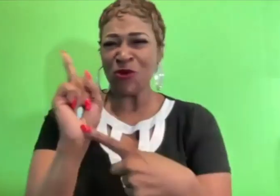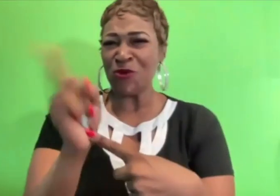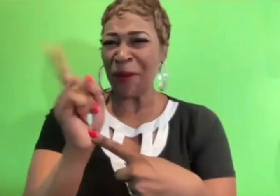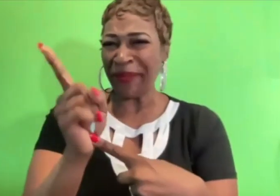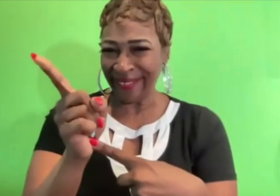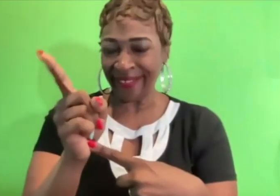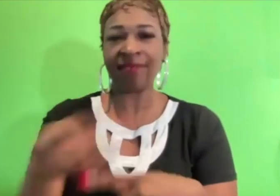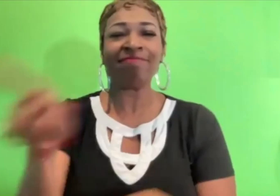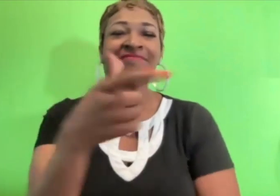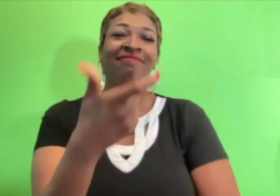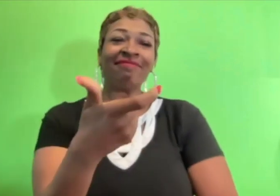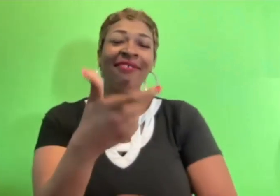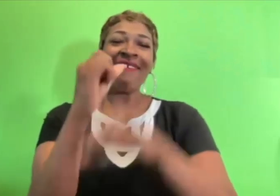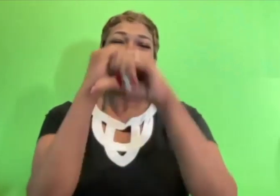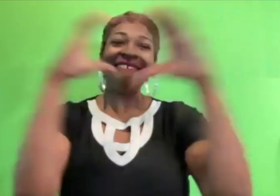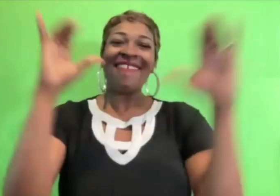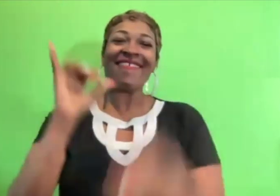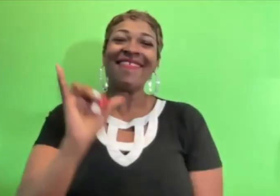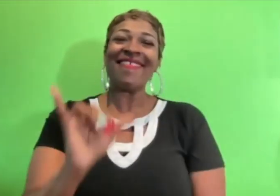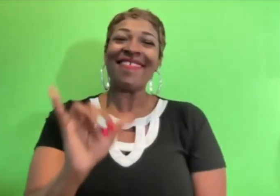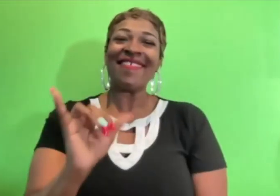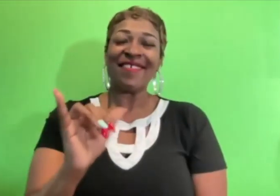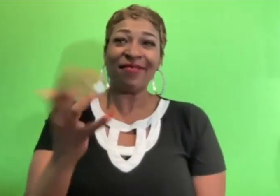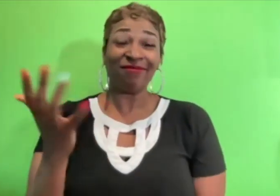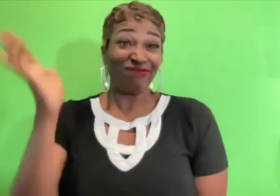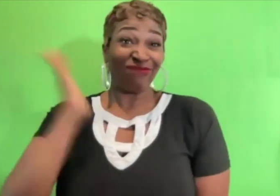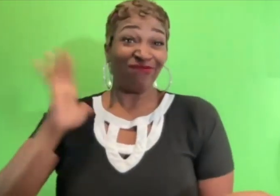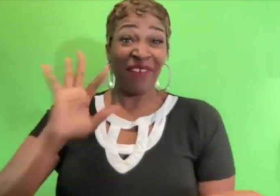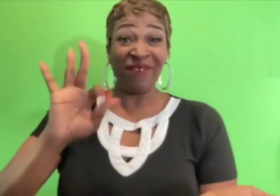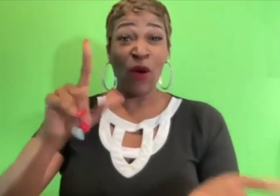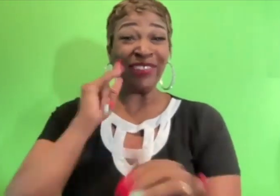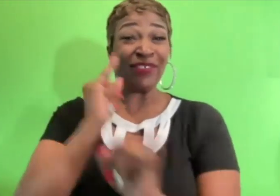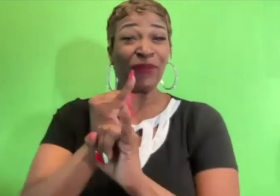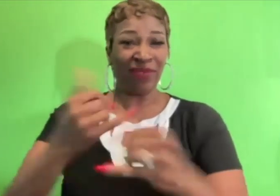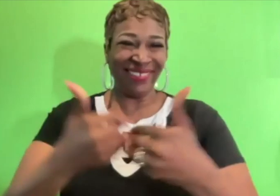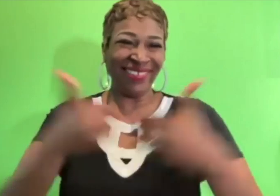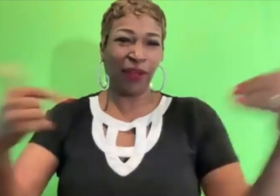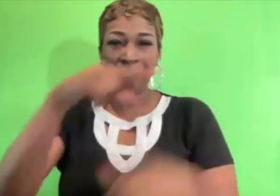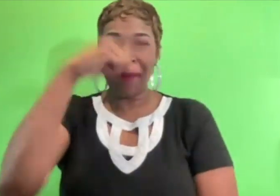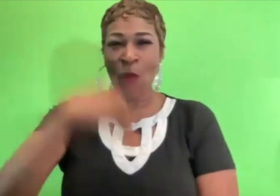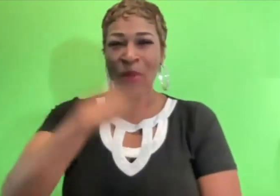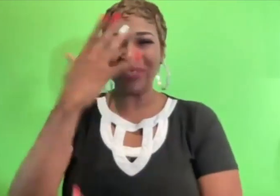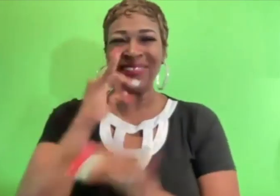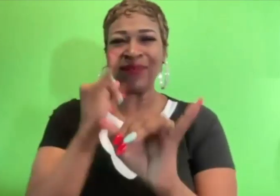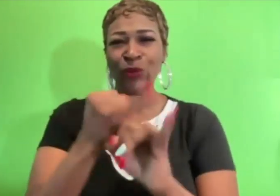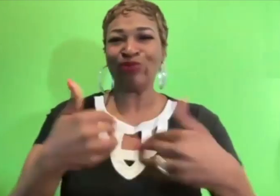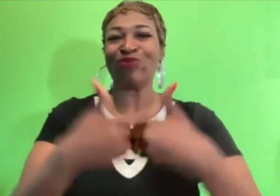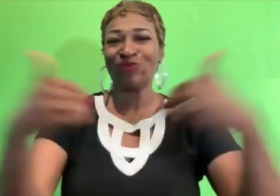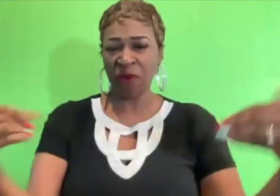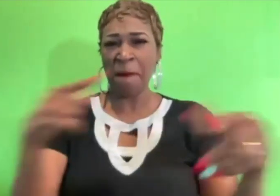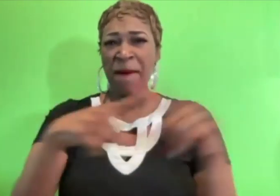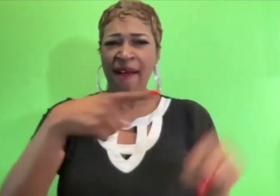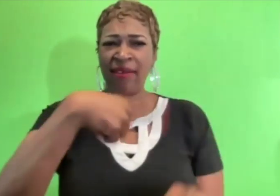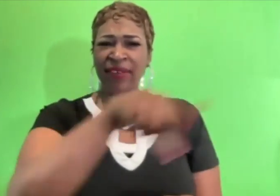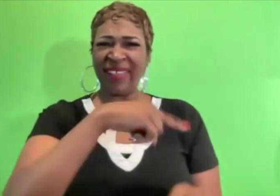Next up, we have a video that's about a minute or so. We would ask you, audience, to sit back, relax, take a look at the video,